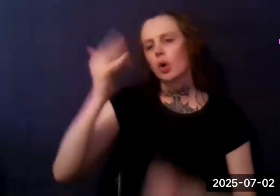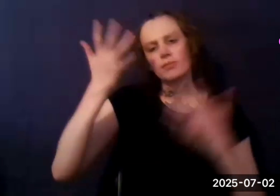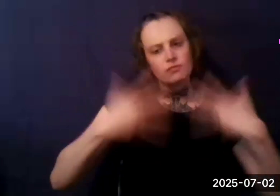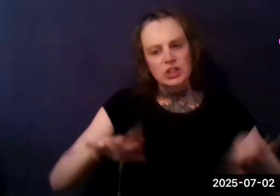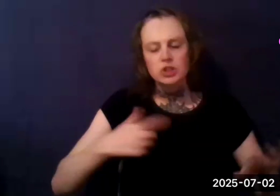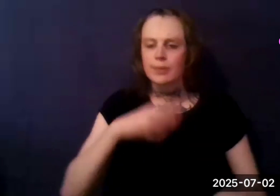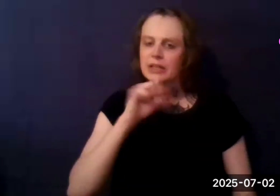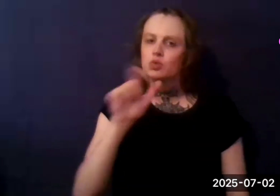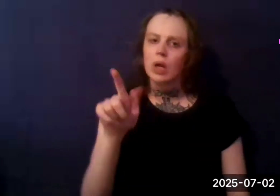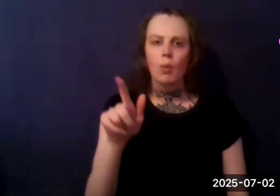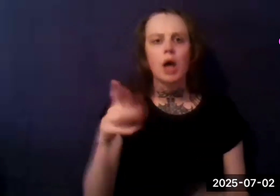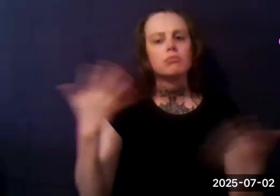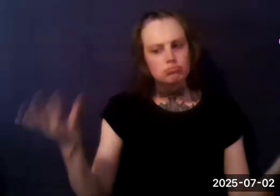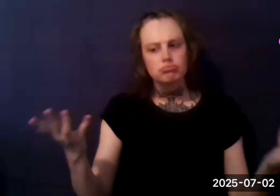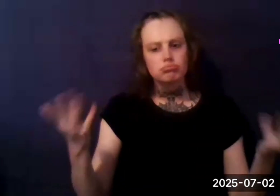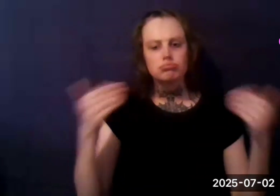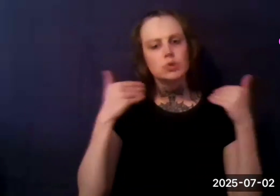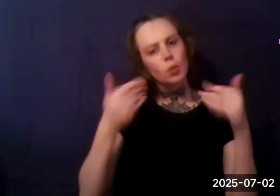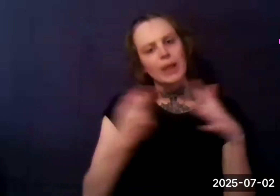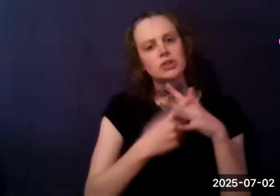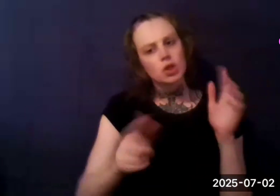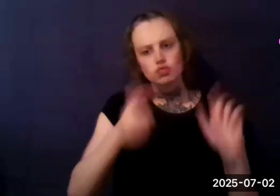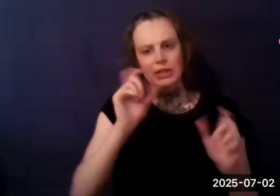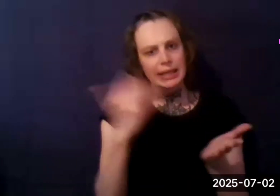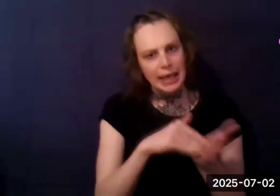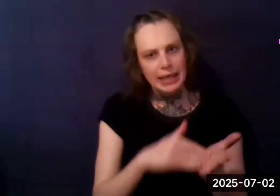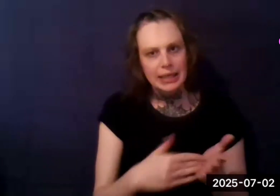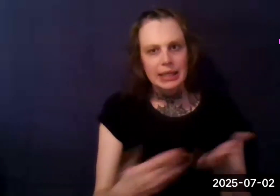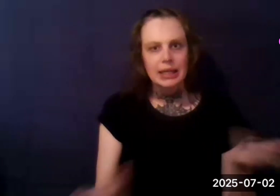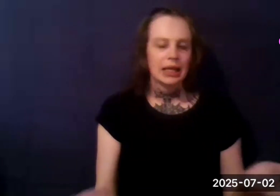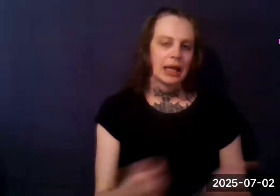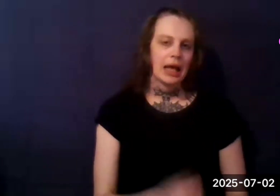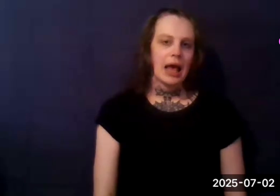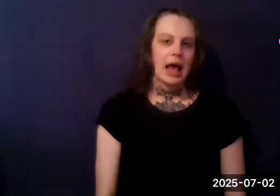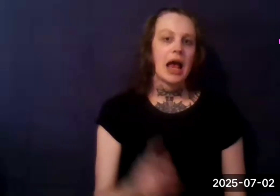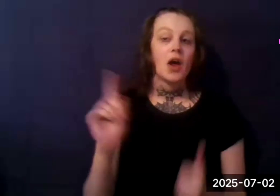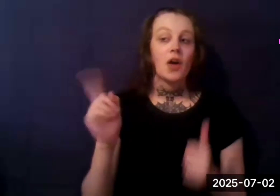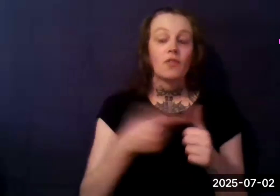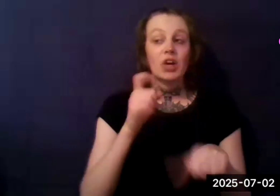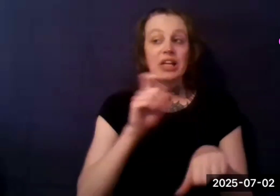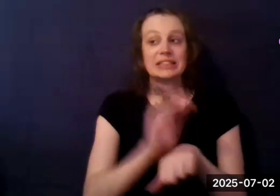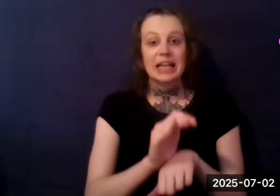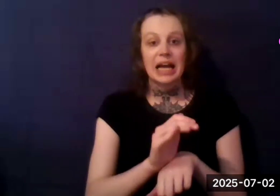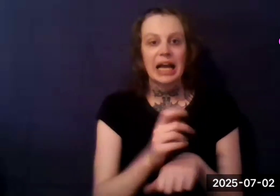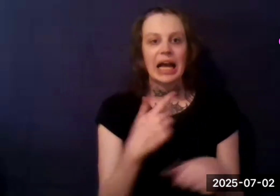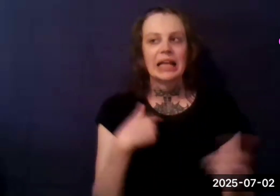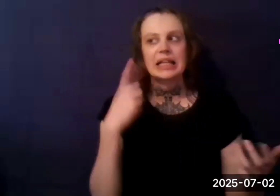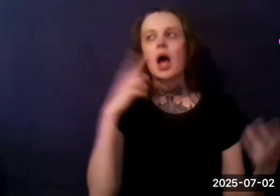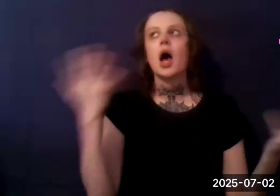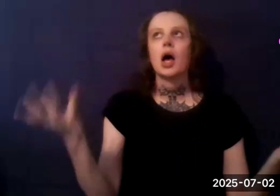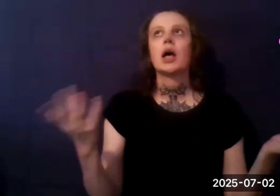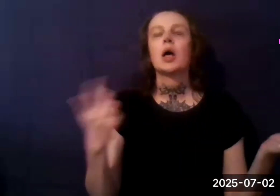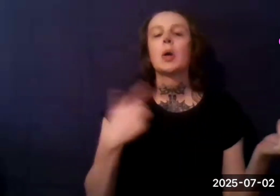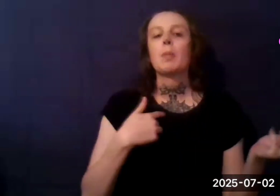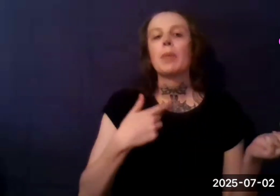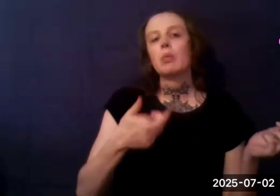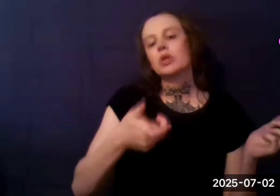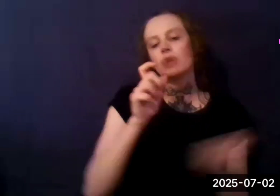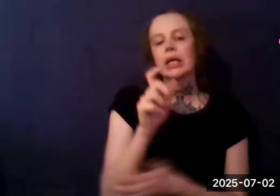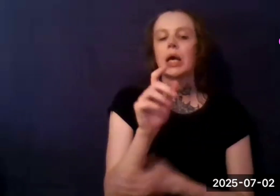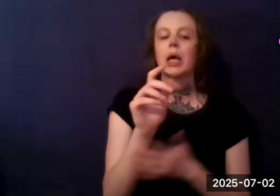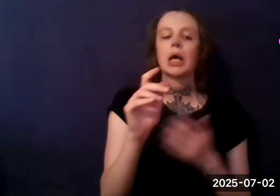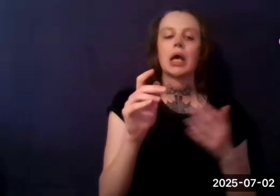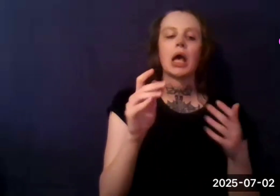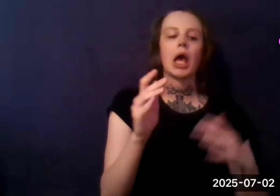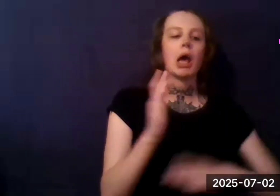drinking again. And that first night, I told myself, this is the test. You know I was a blackout drinker. I was like, I'm going to drink like X amount of what